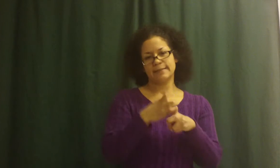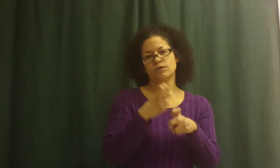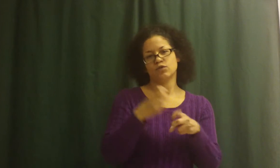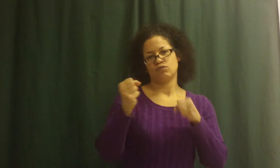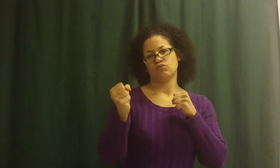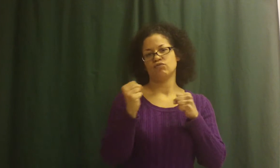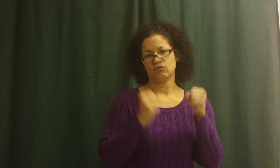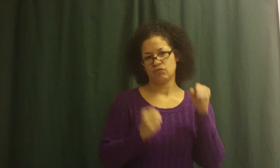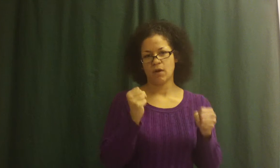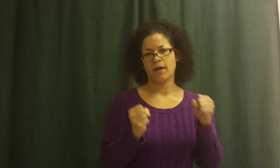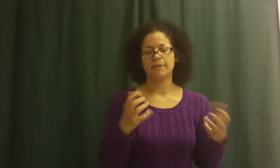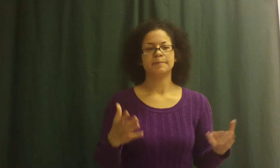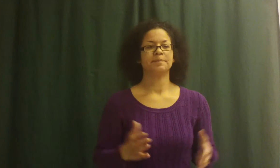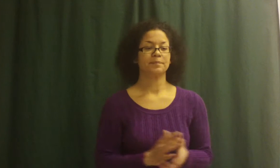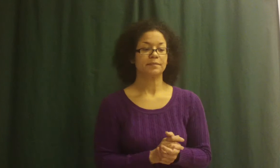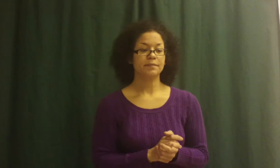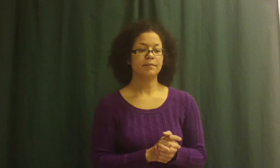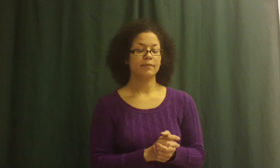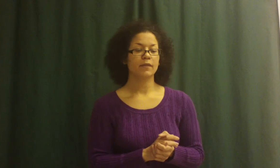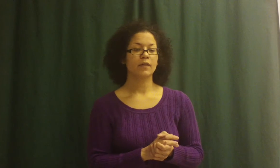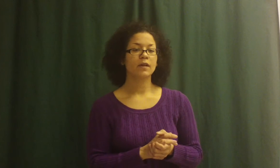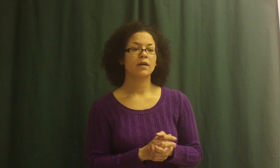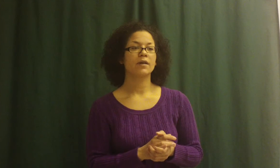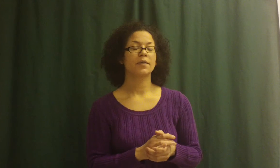driving on both snow and ice.